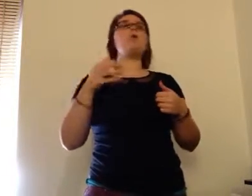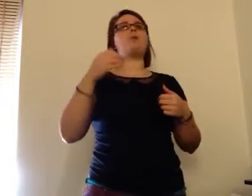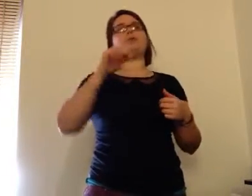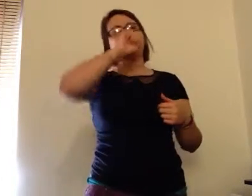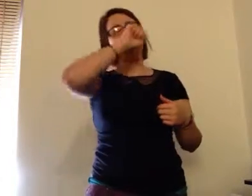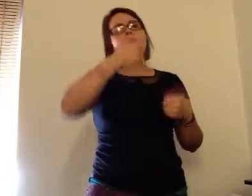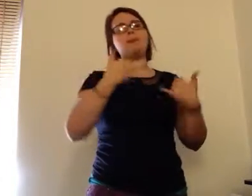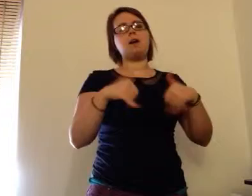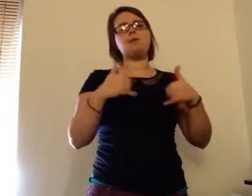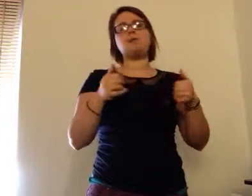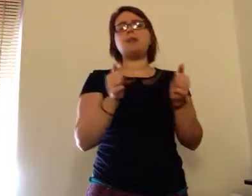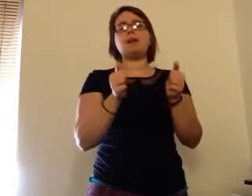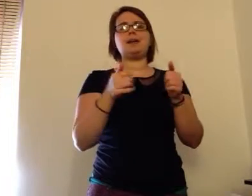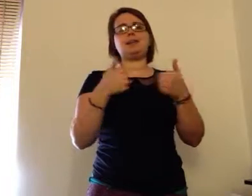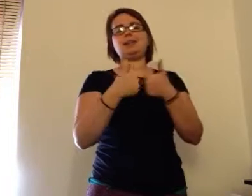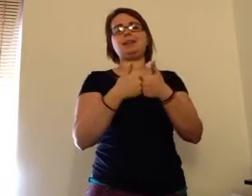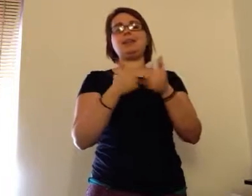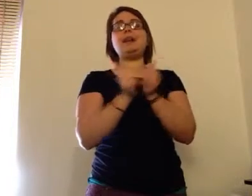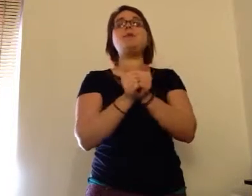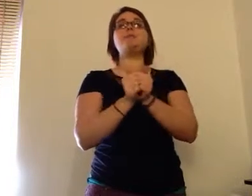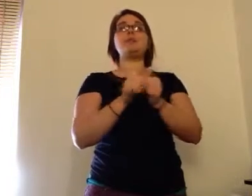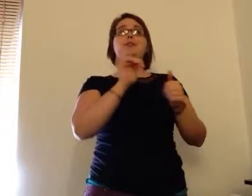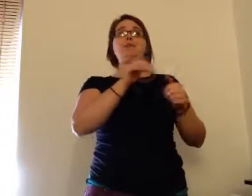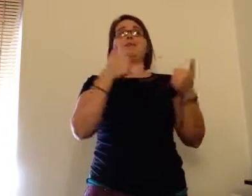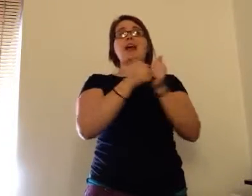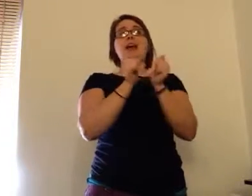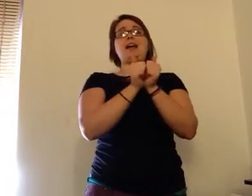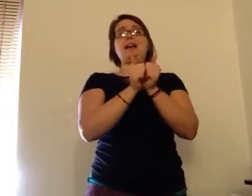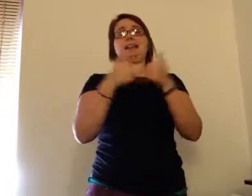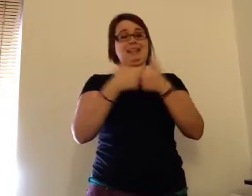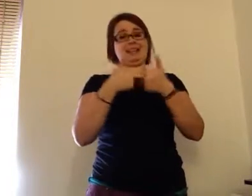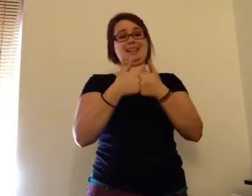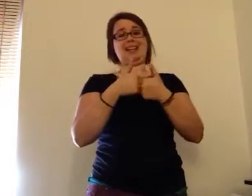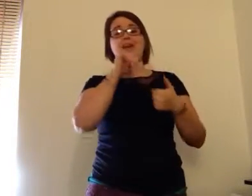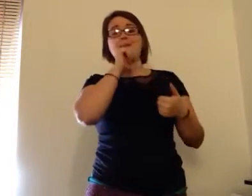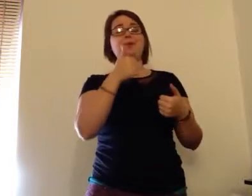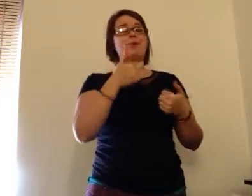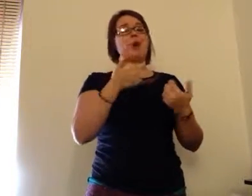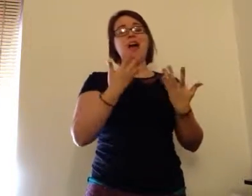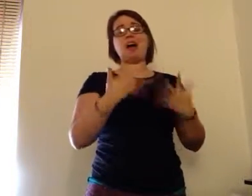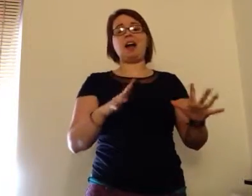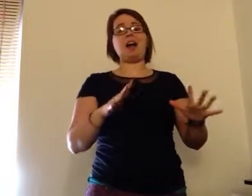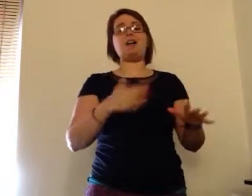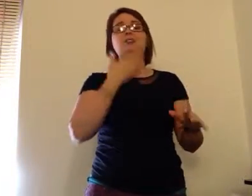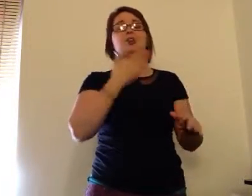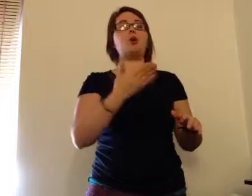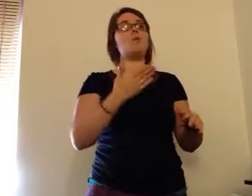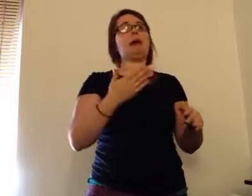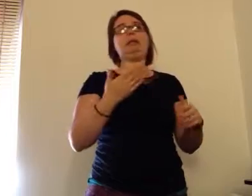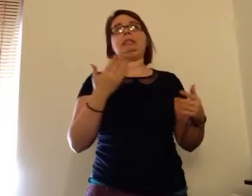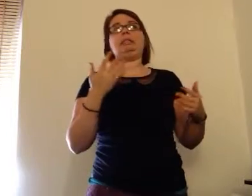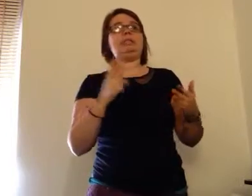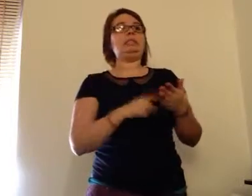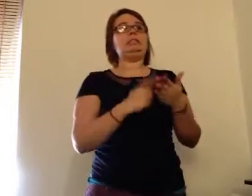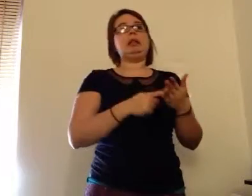And this one in particular did not end so well. We somehow got in a fight. It could be a corrupt memory, but I think